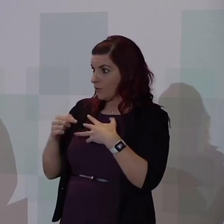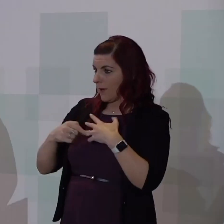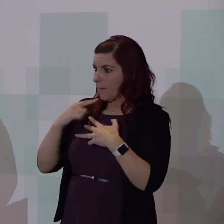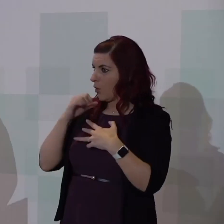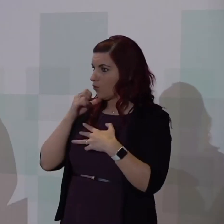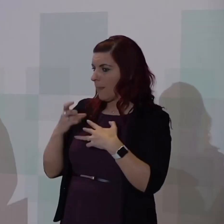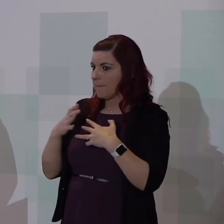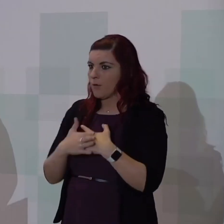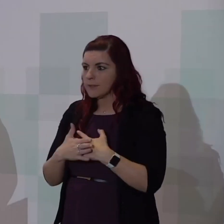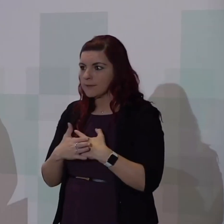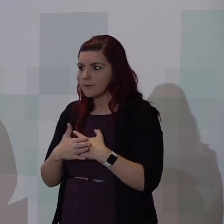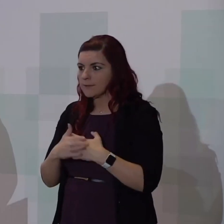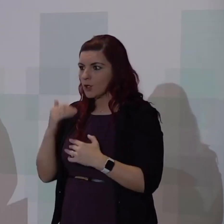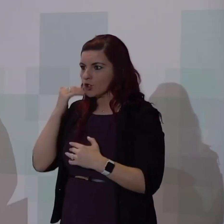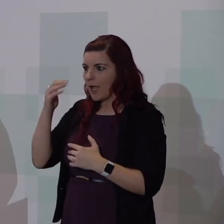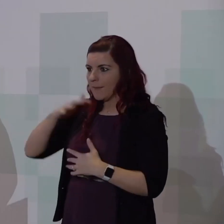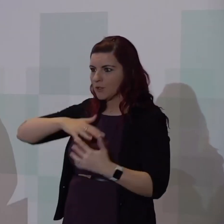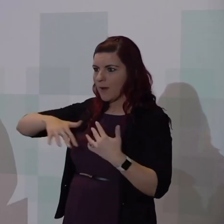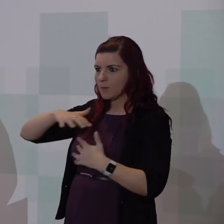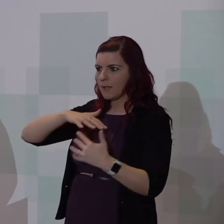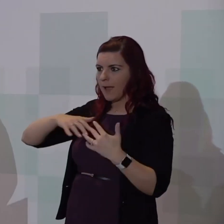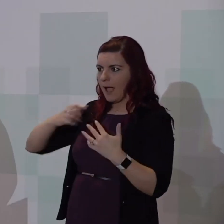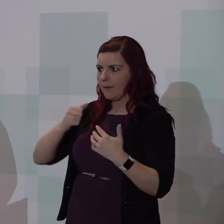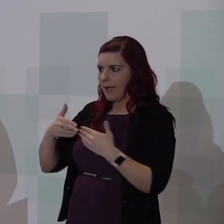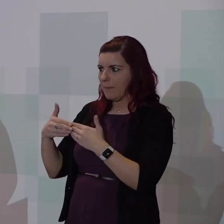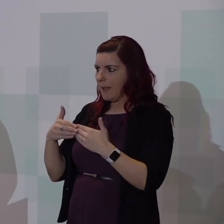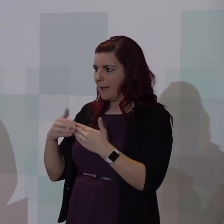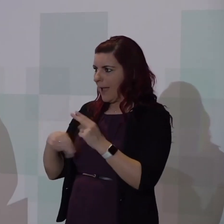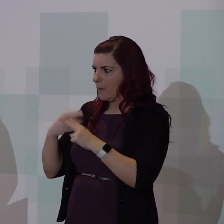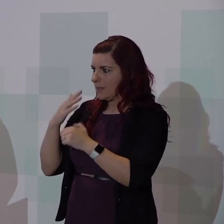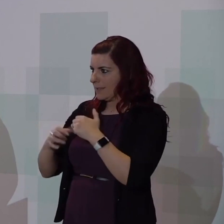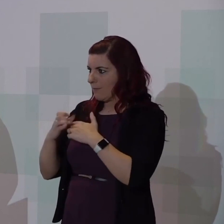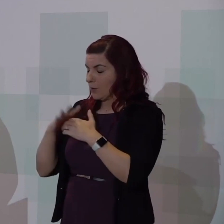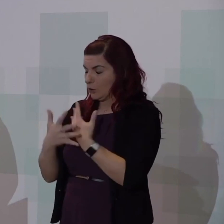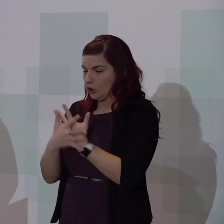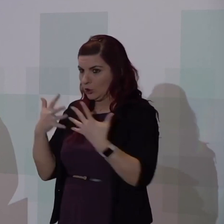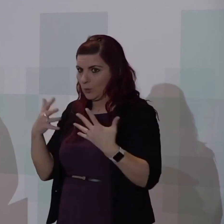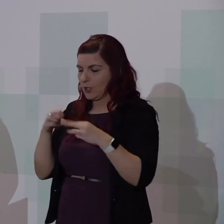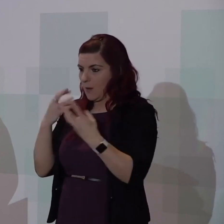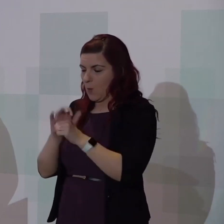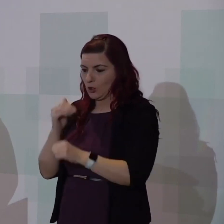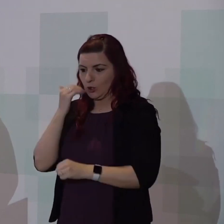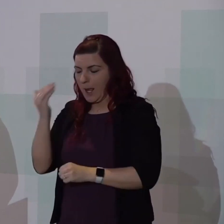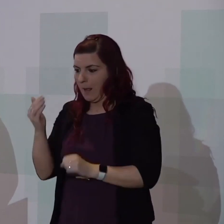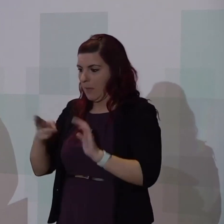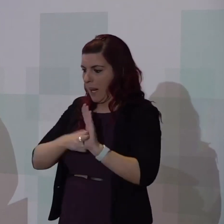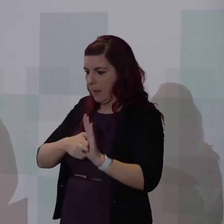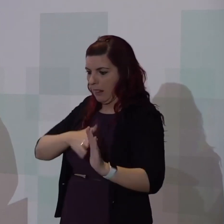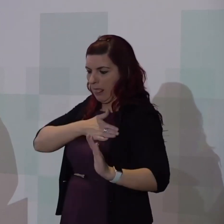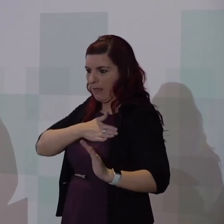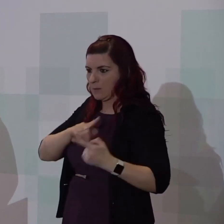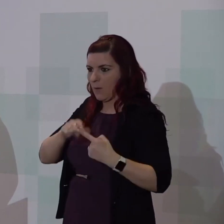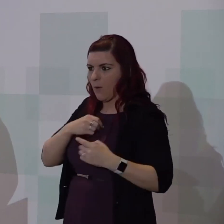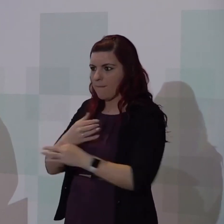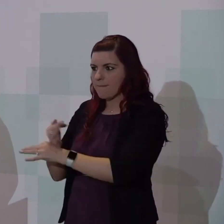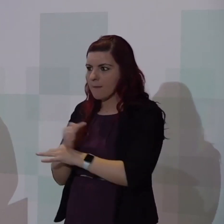The shame surrounding having a baby out of wedlock in Ireland was huge. She did not want to bring shame onto her family.